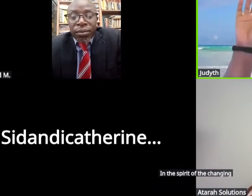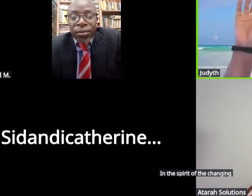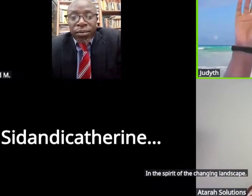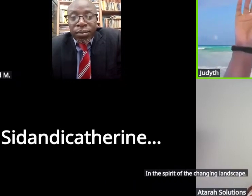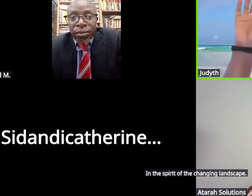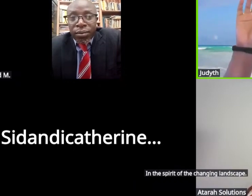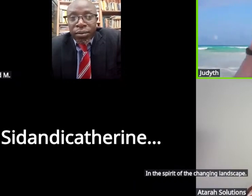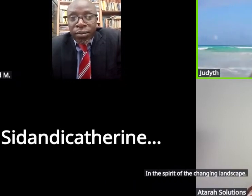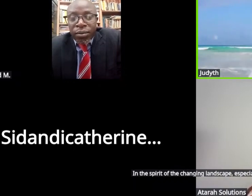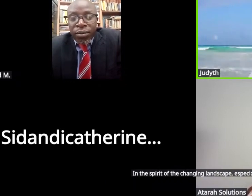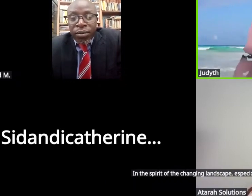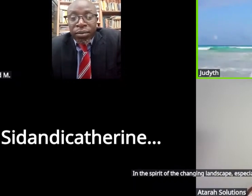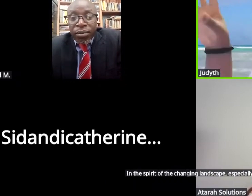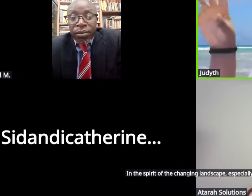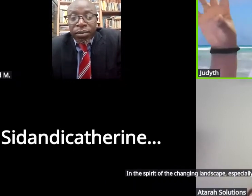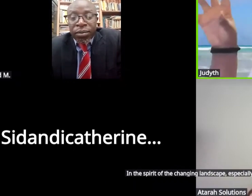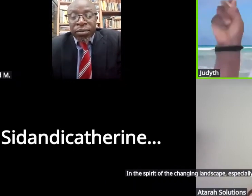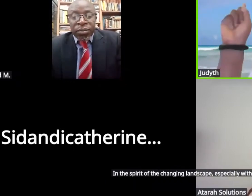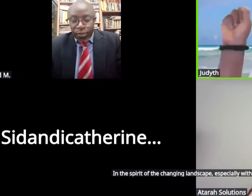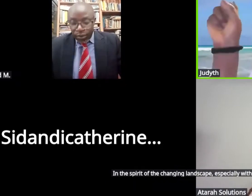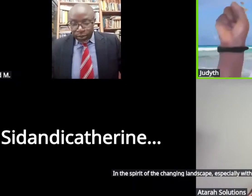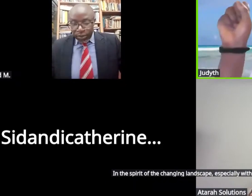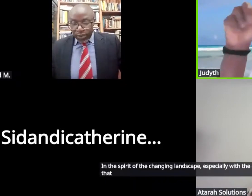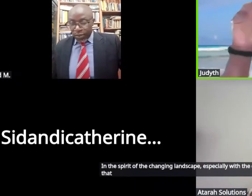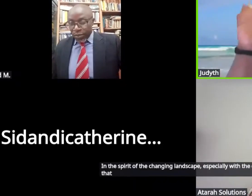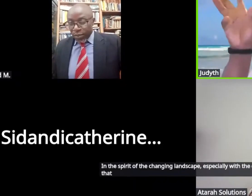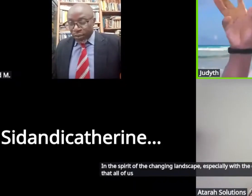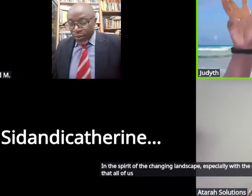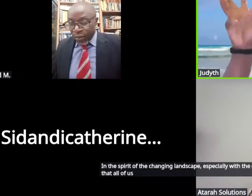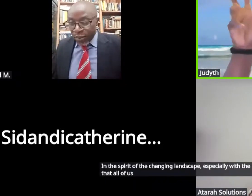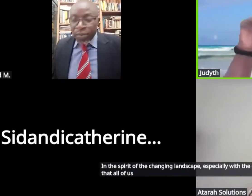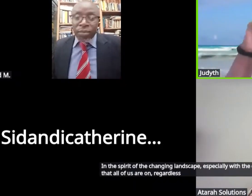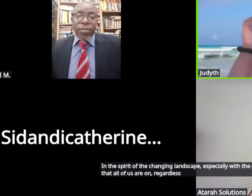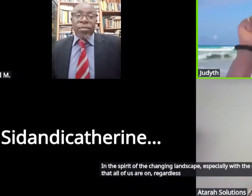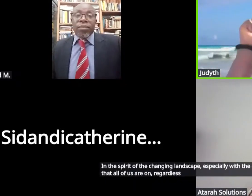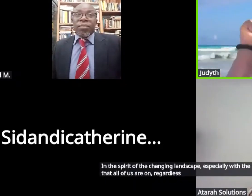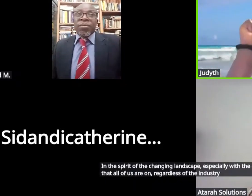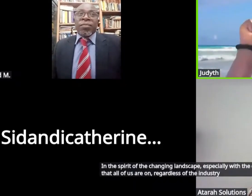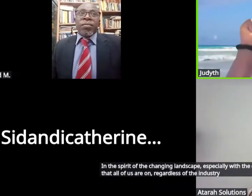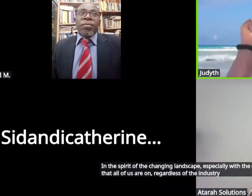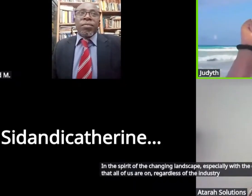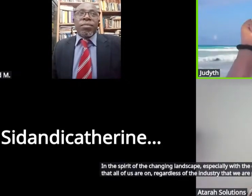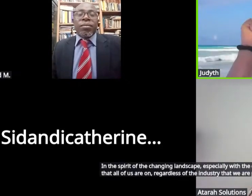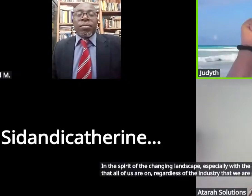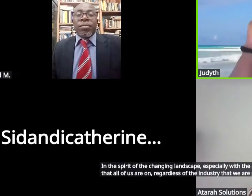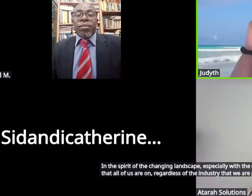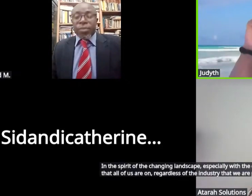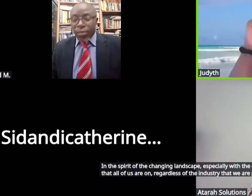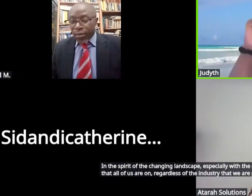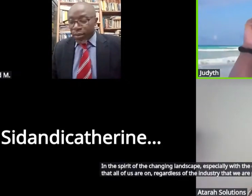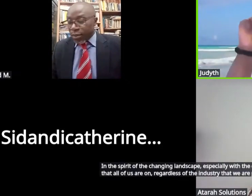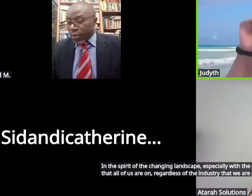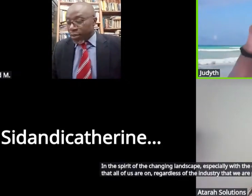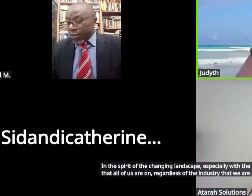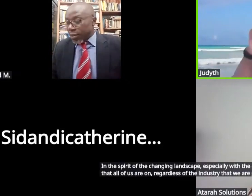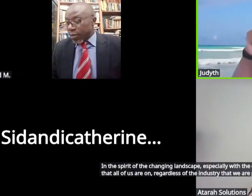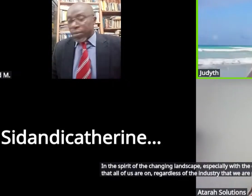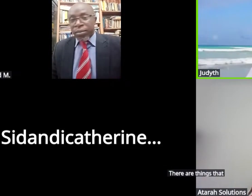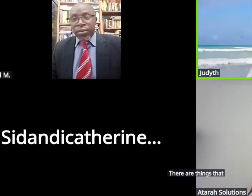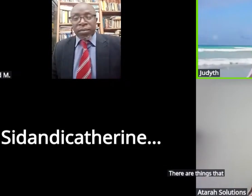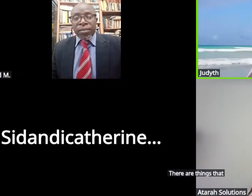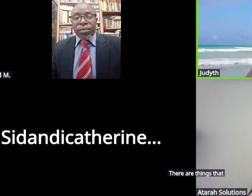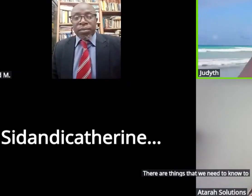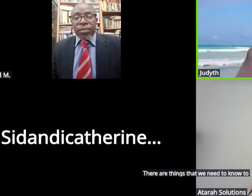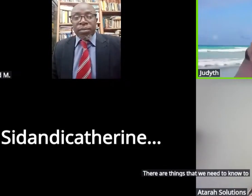with the digital journey that all of us are on, regardless of the industry that we're part of, there are things that we need to know to do our